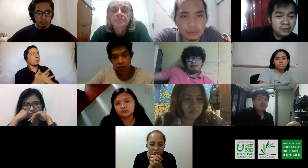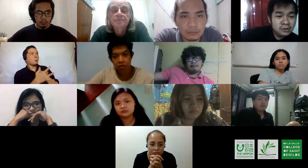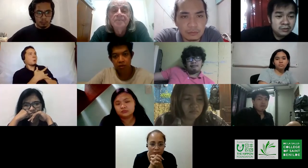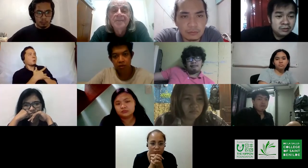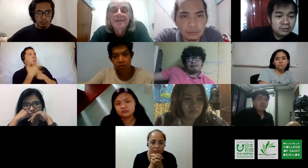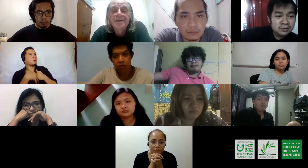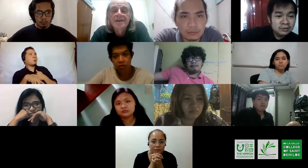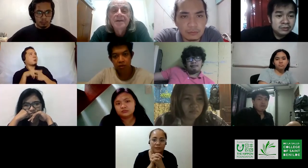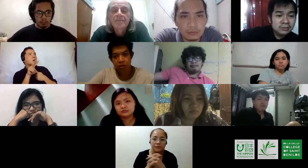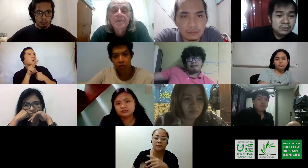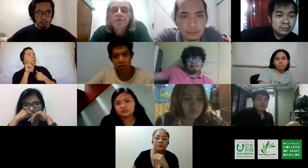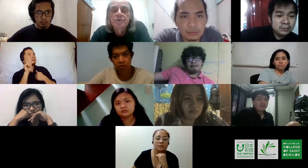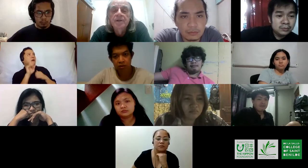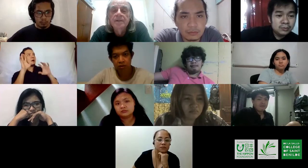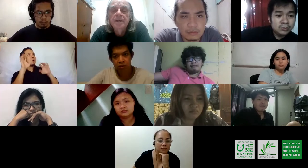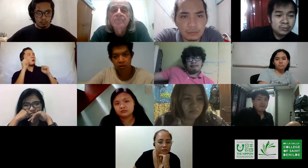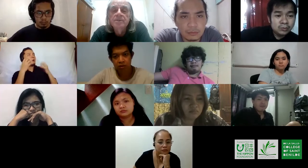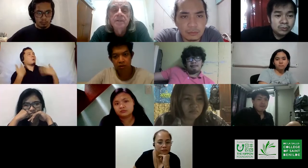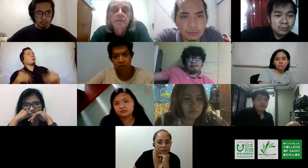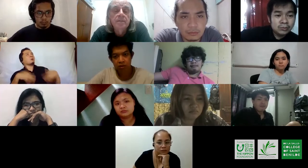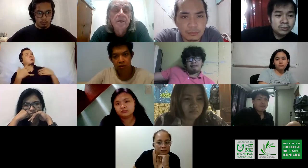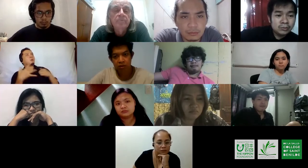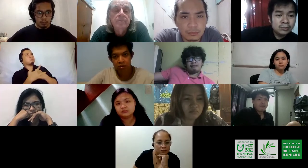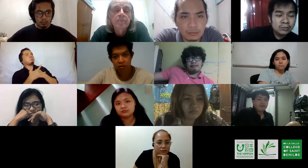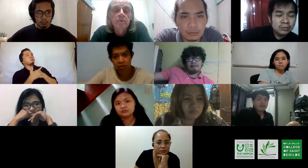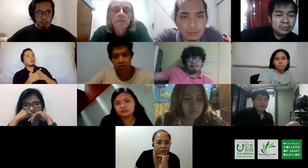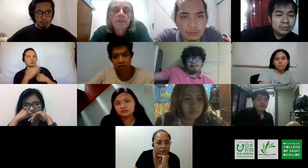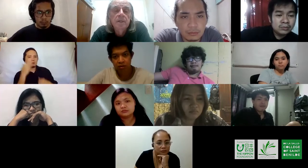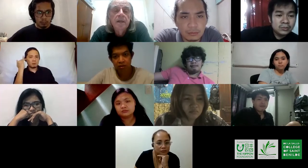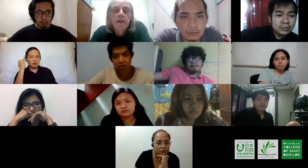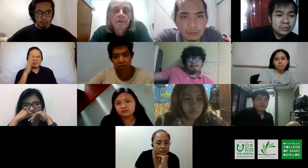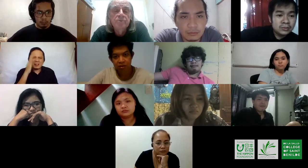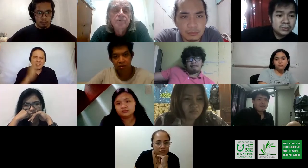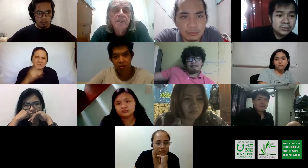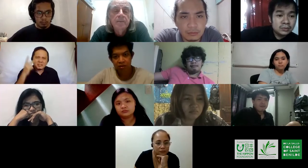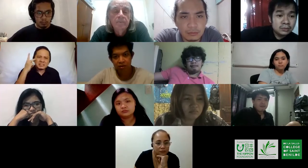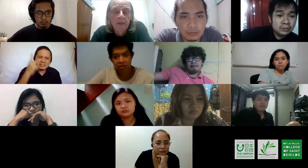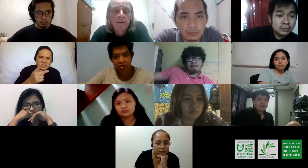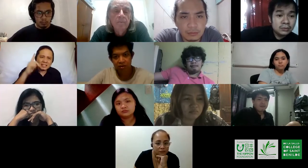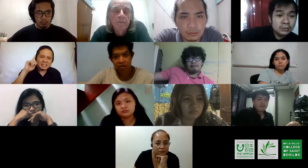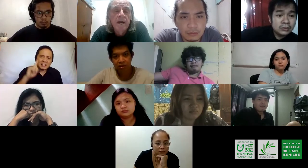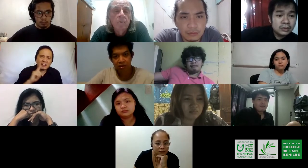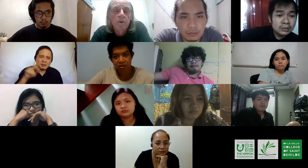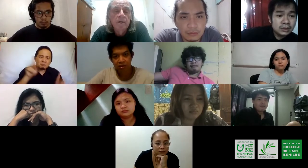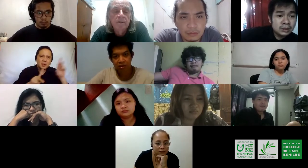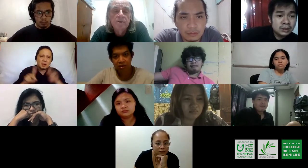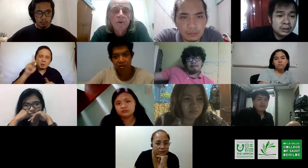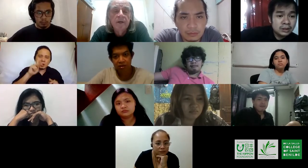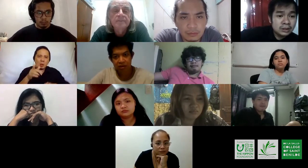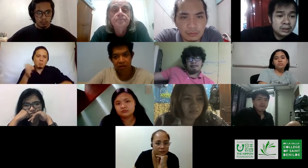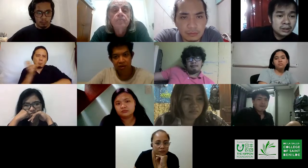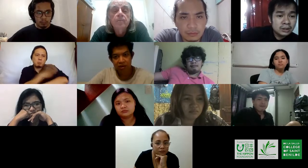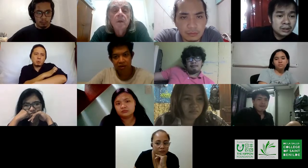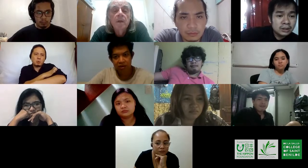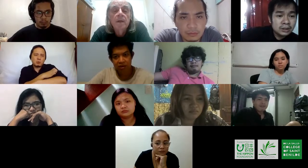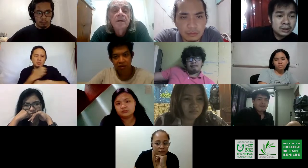cried because she had never seen deaf people, as you say, become empowered in this